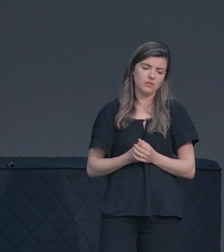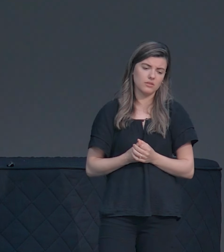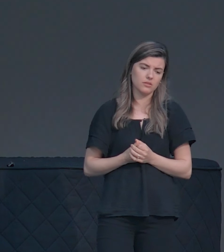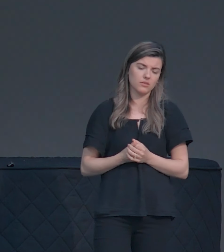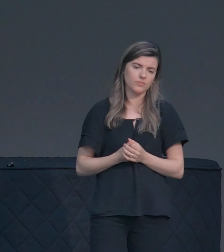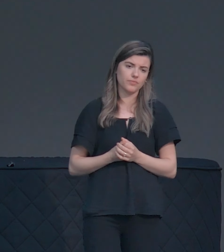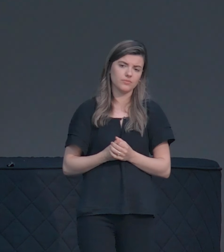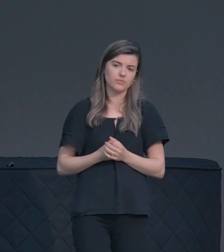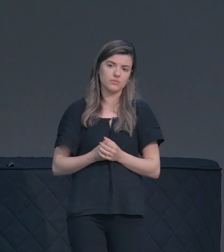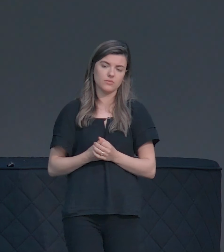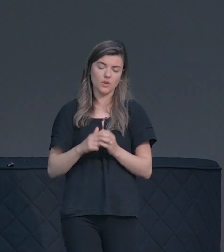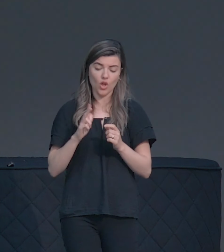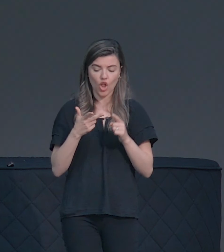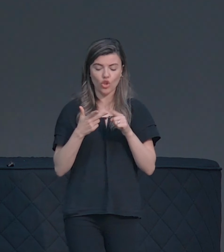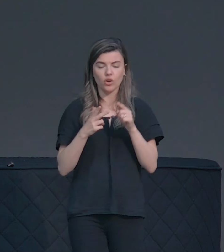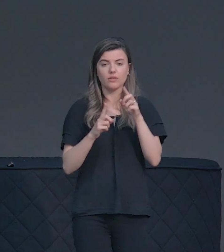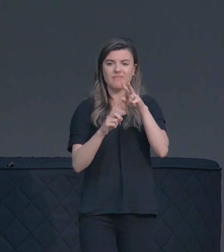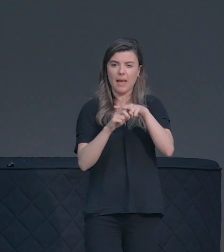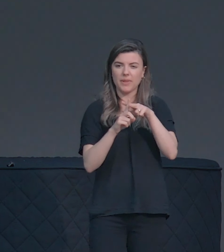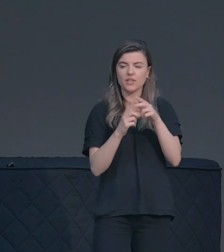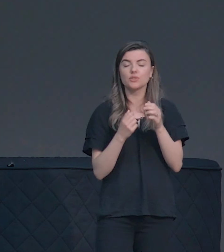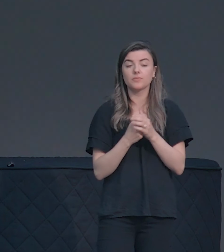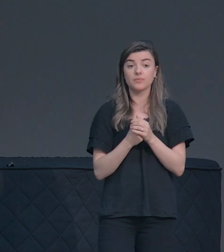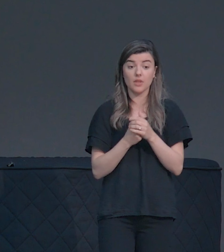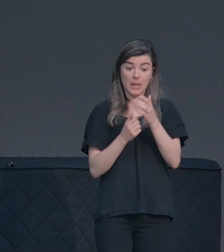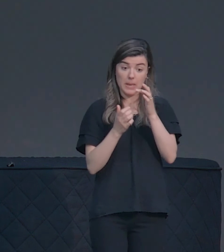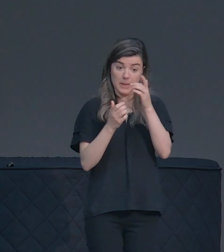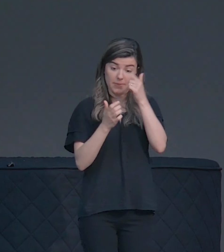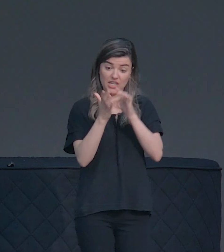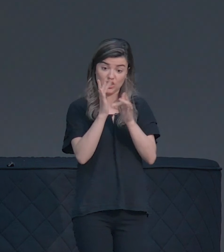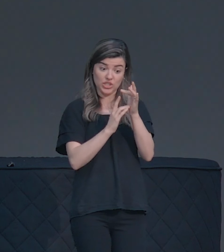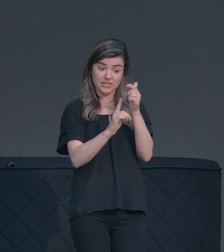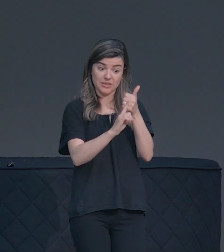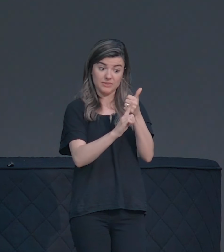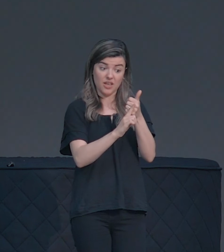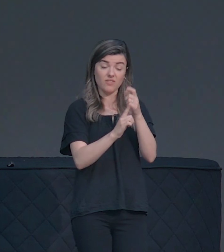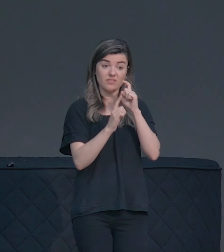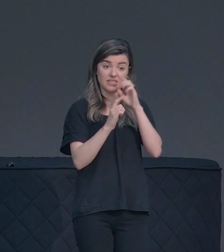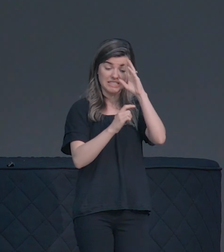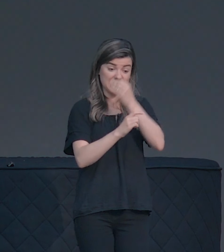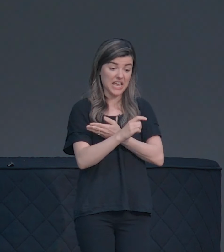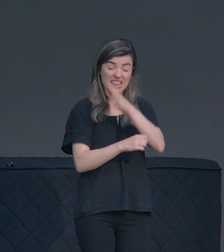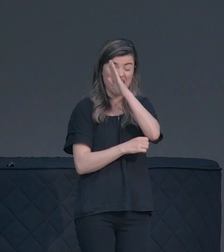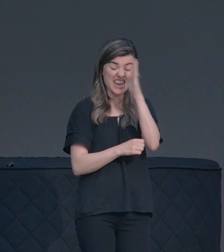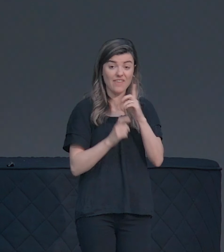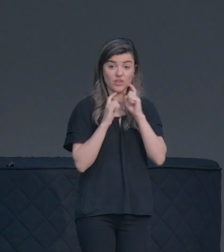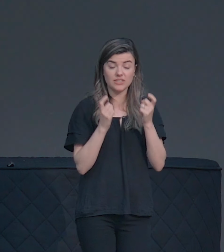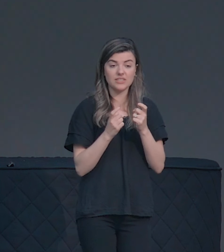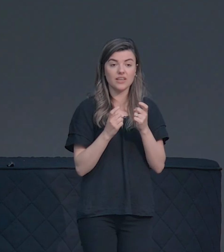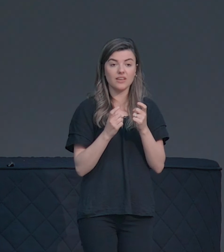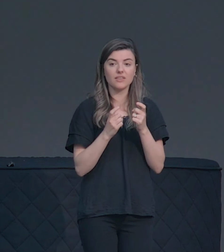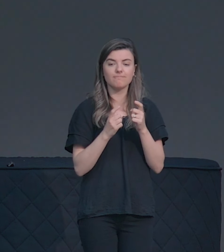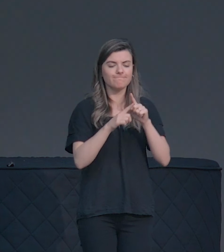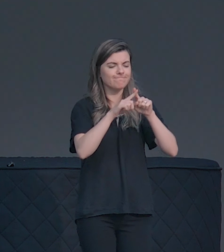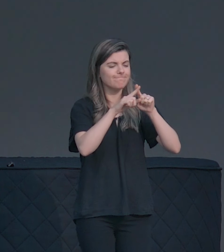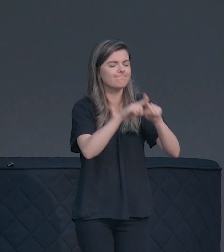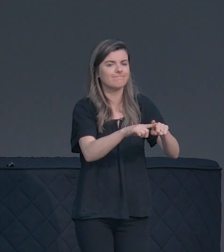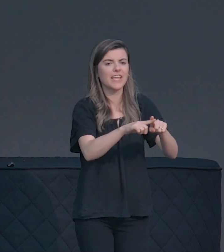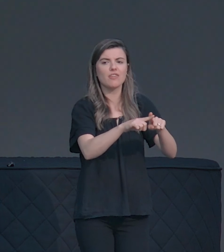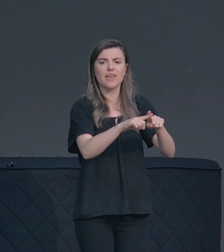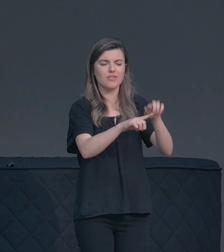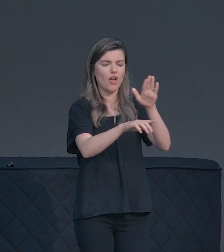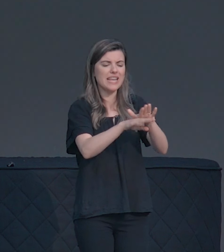And our third implication is this: because Jesus is the Son who never sins, rest in the righteousness